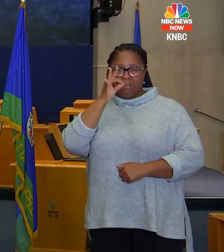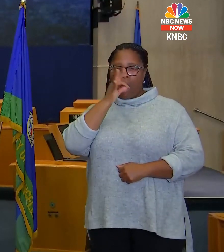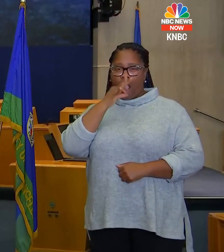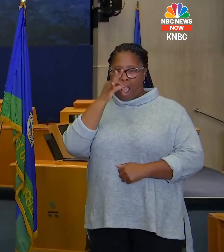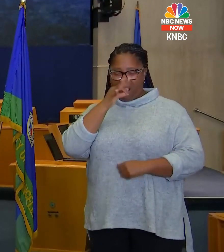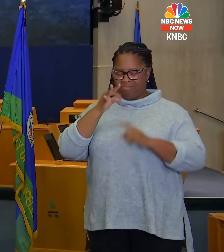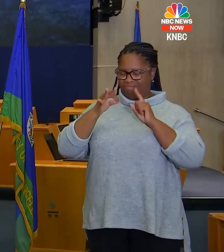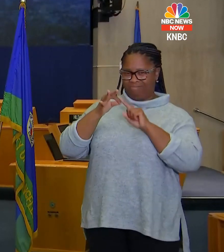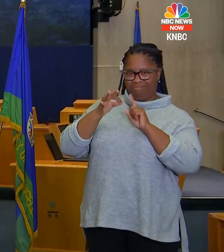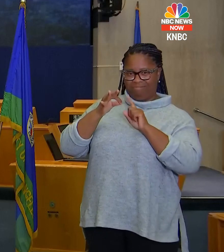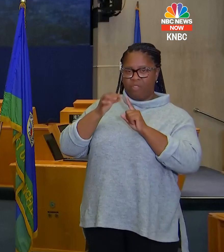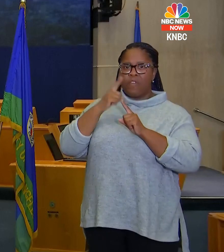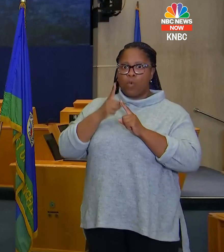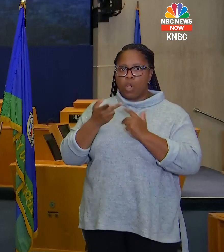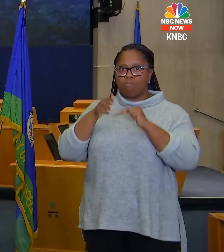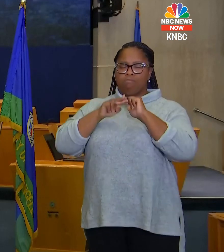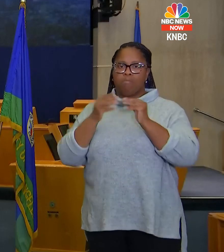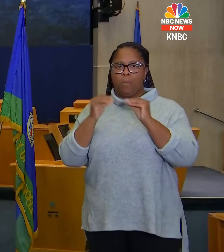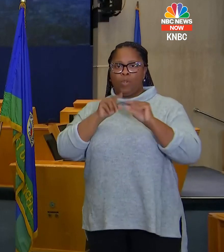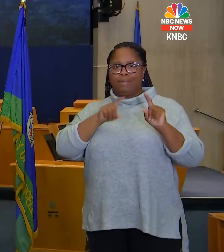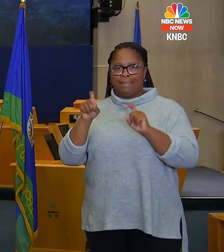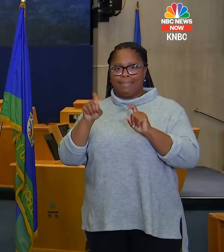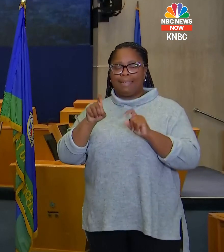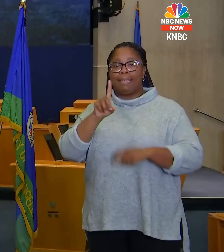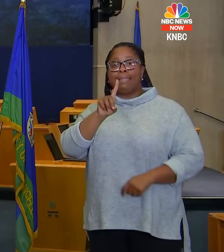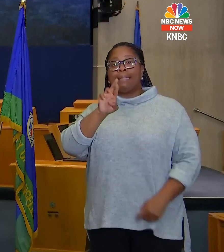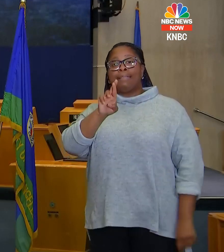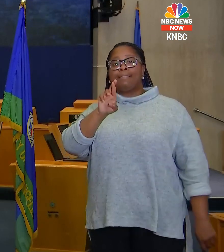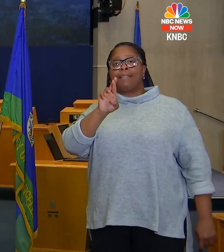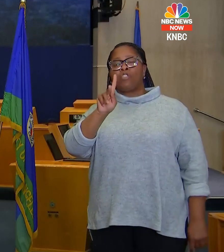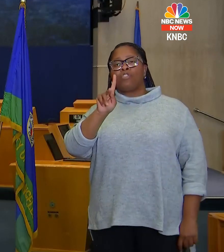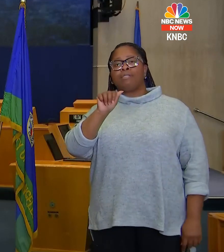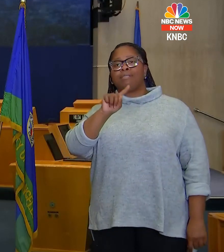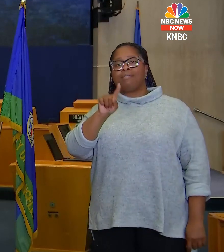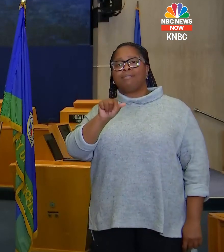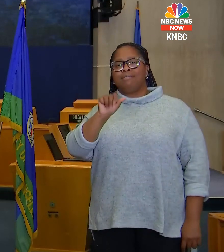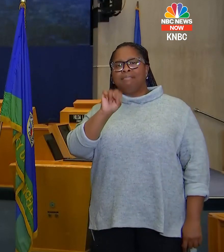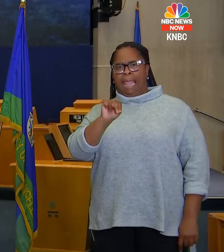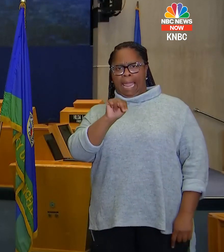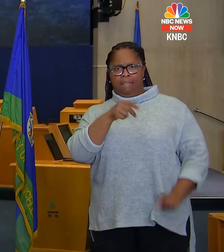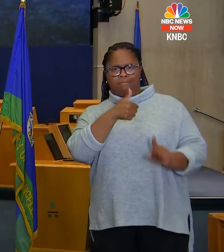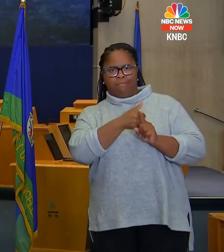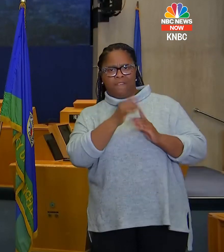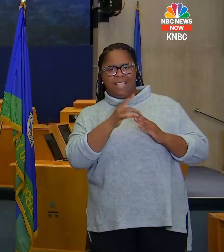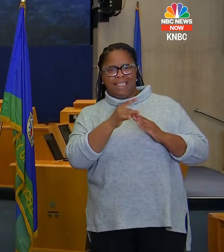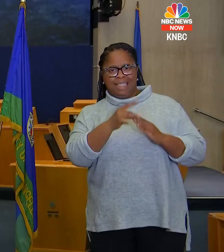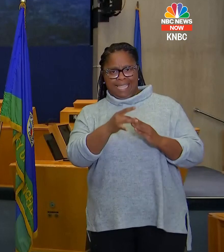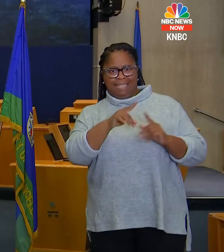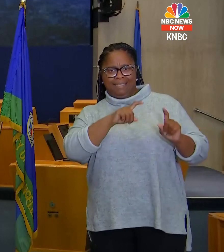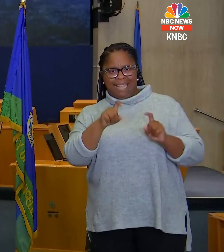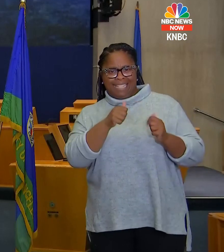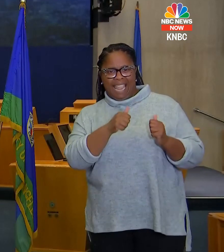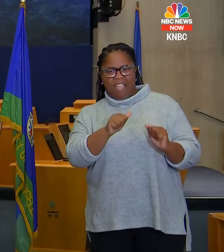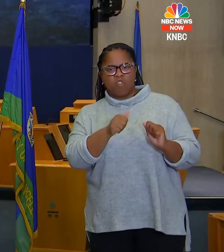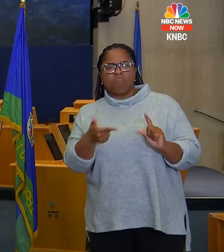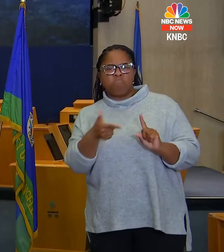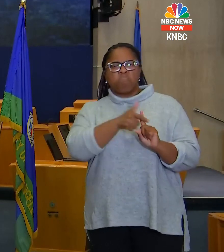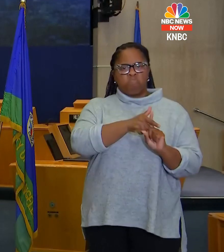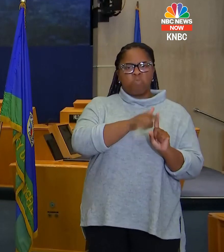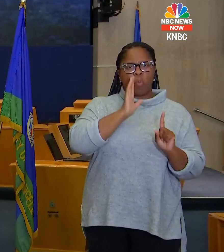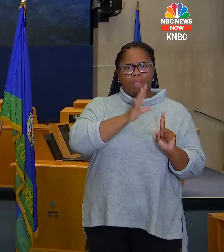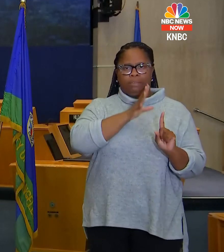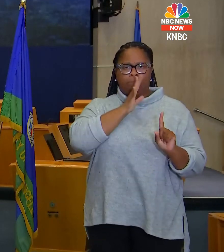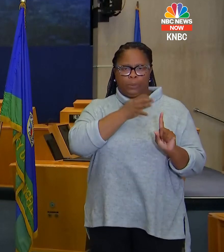the testing. Dr. Clayton Kazan, the county's representative leading our testing efforts, is going to speak momentarily about